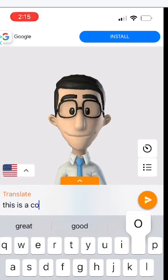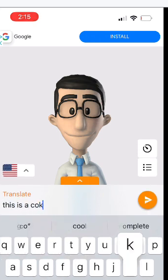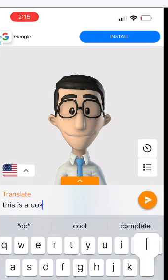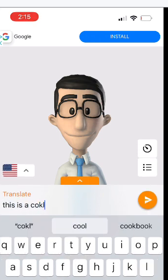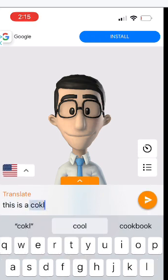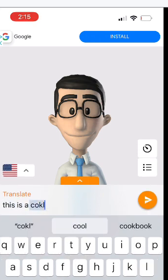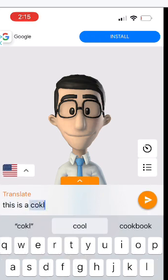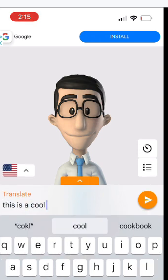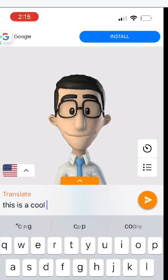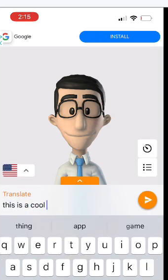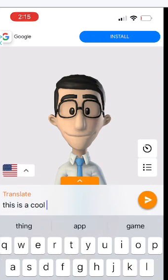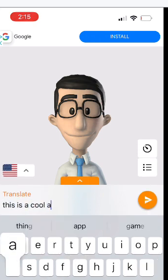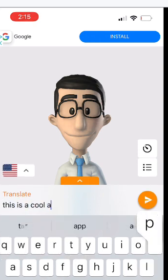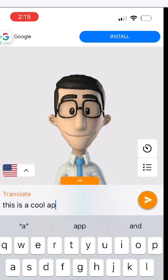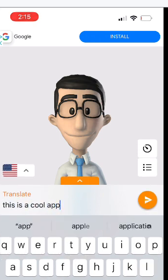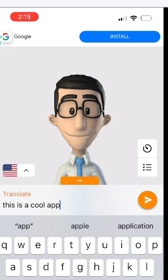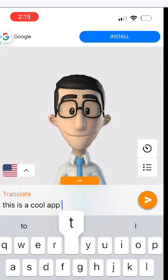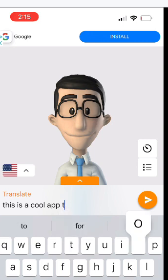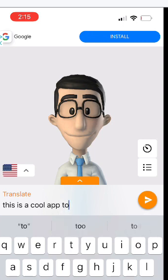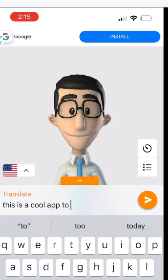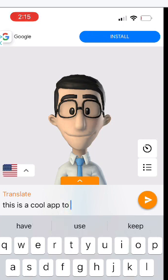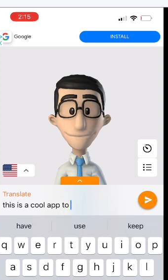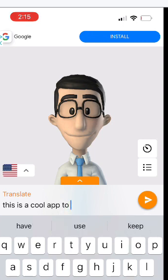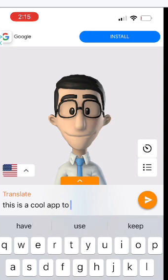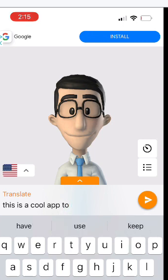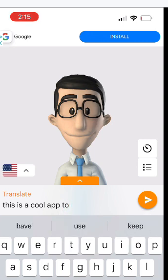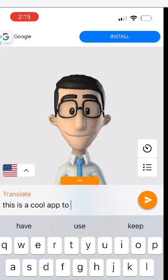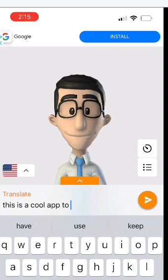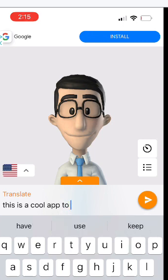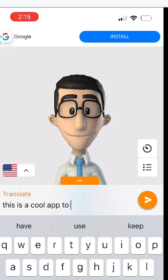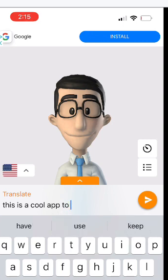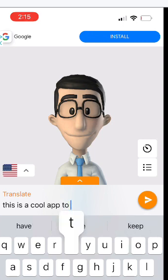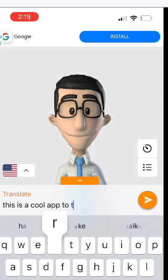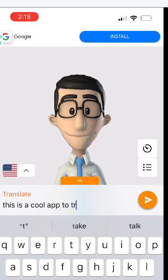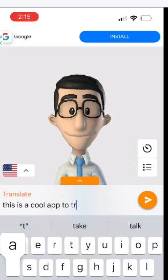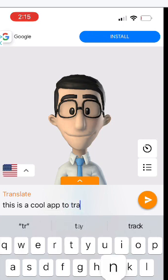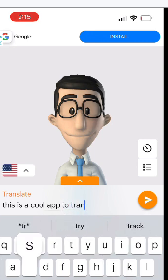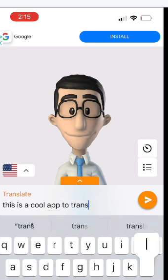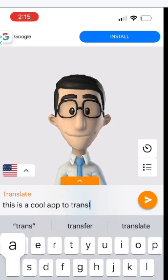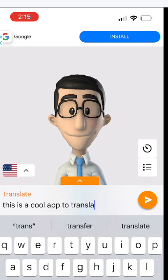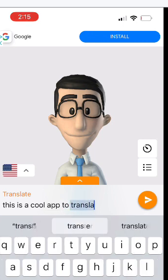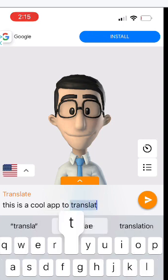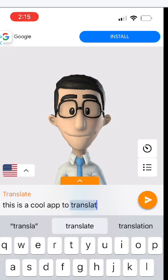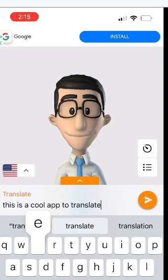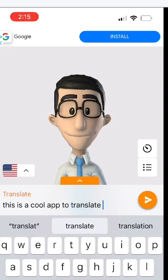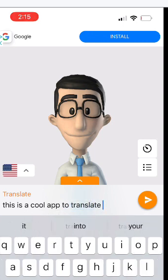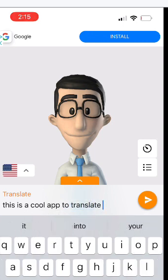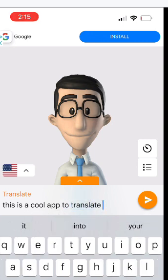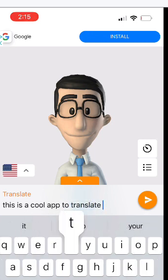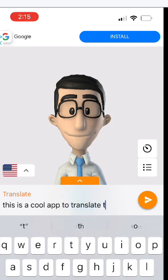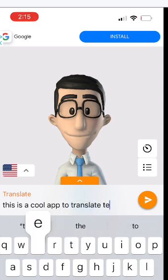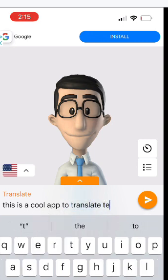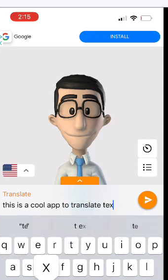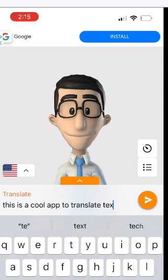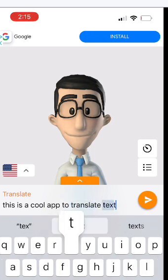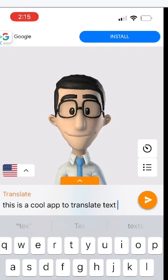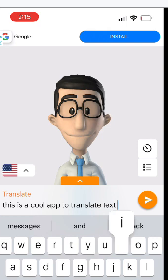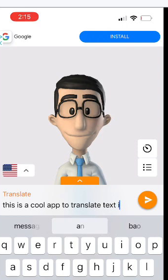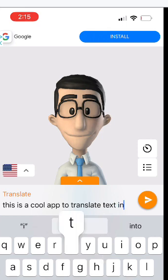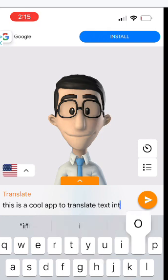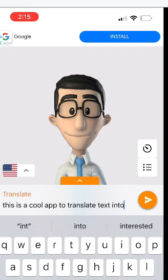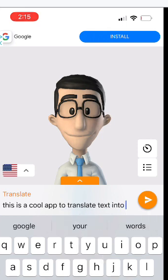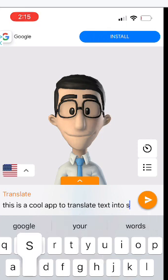you're going to send your input, and then you're going to sit back and watch the avatar sign. This is great for